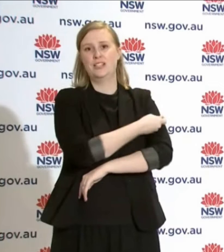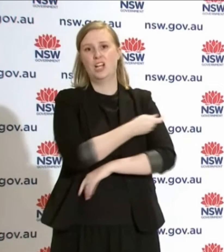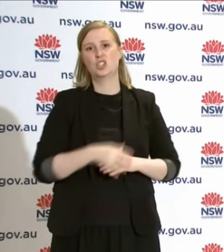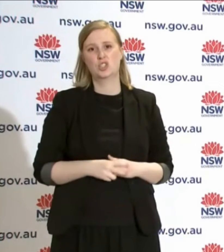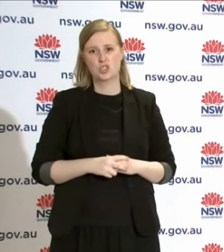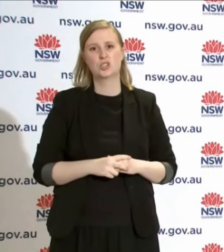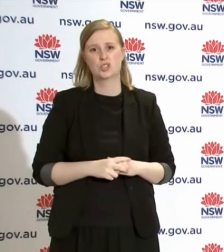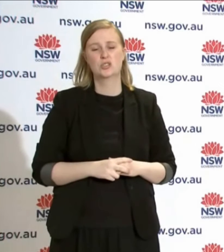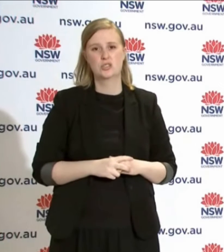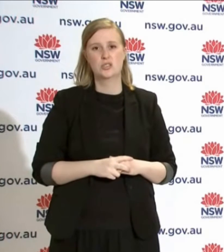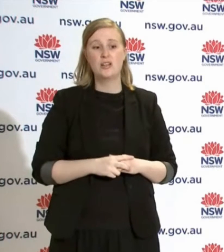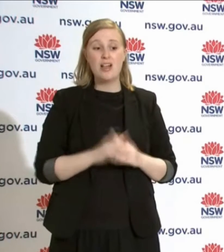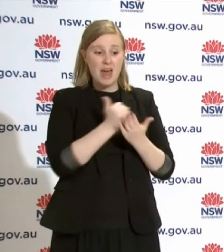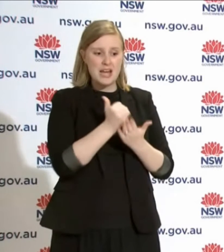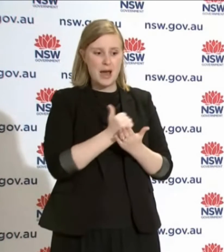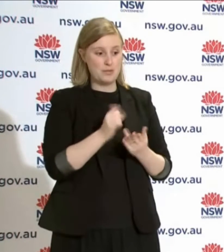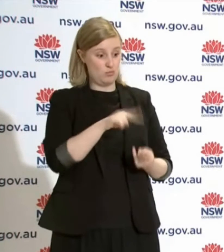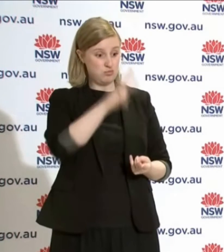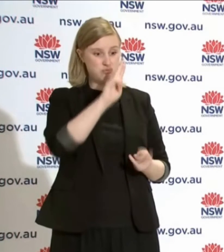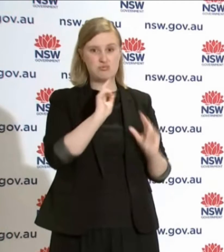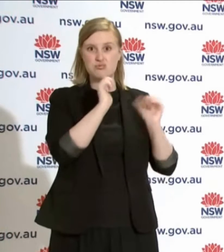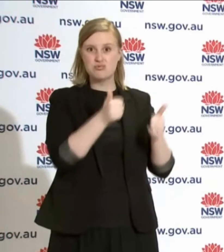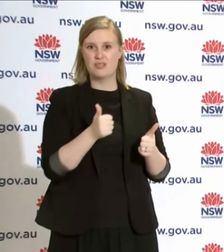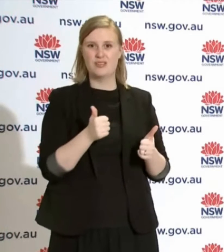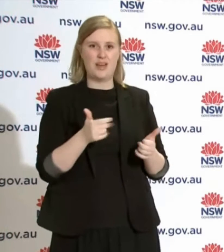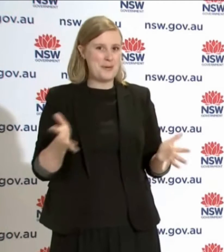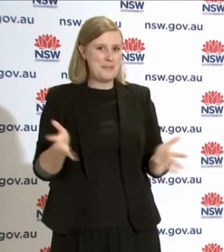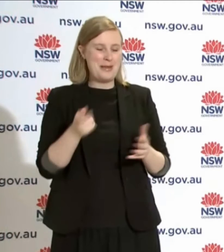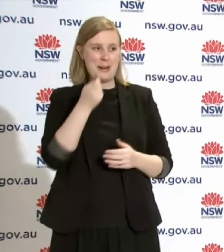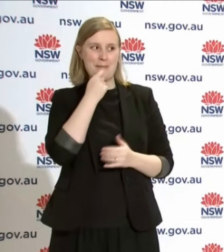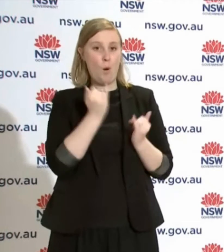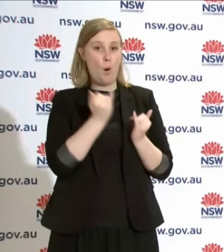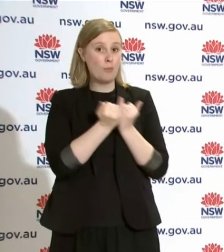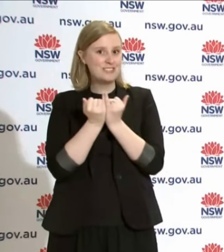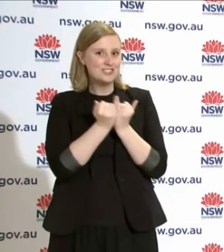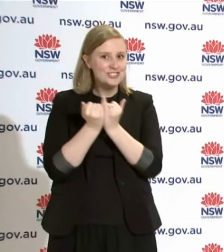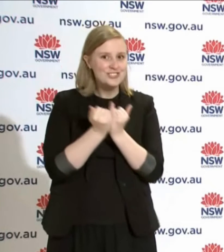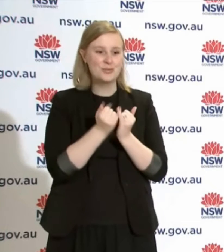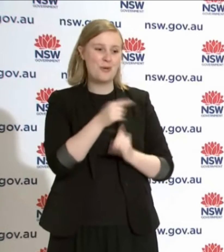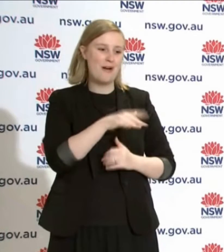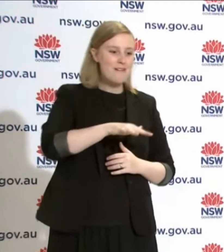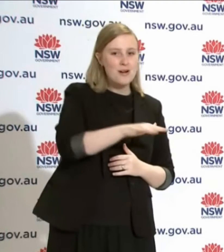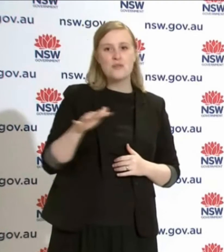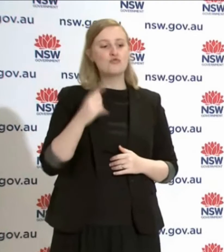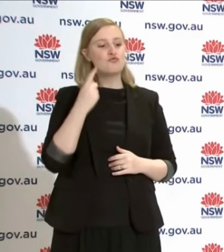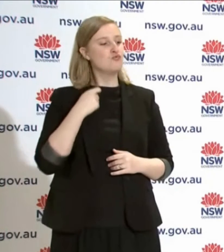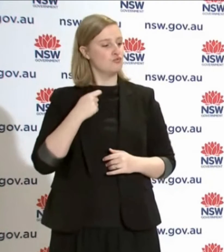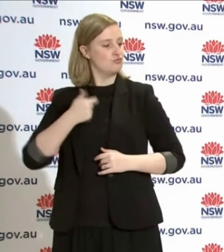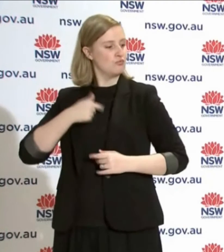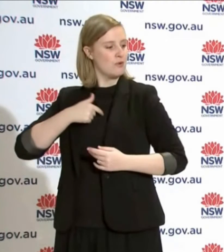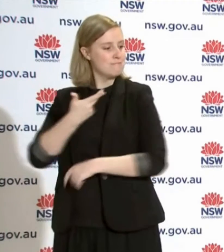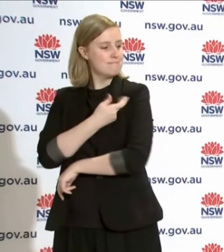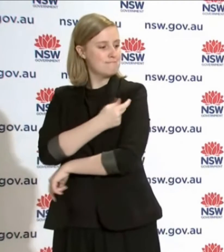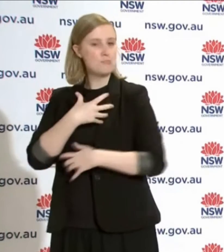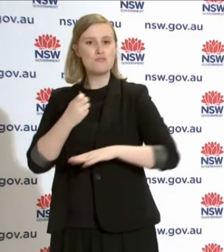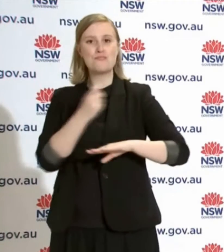substantially, and there's nothing like a little bit of healthy competition amongst our communities to see who can get to the highest